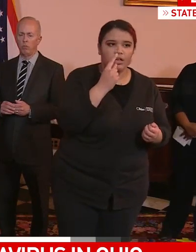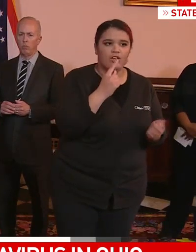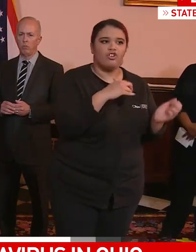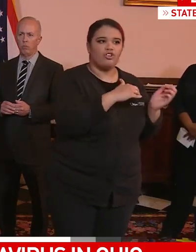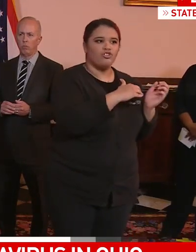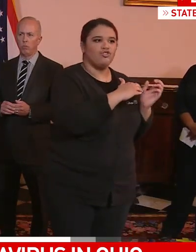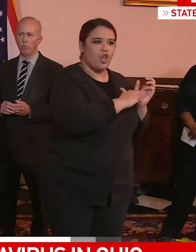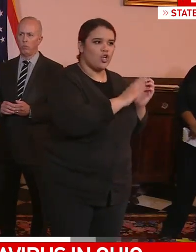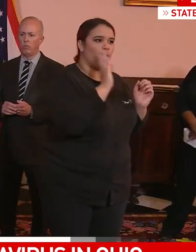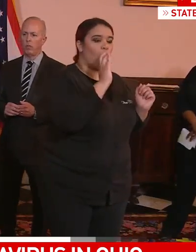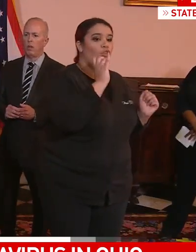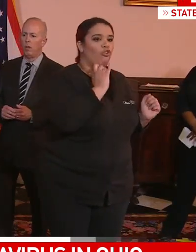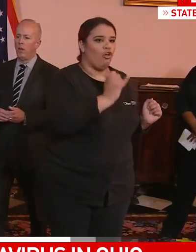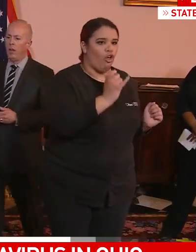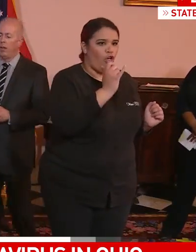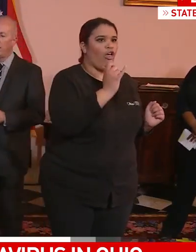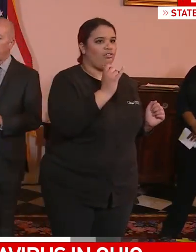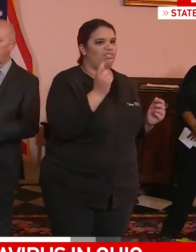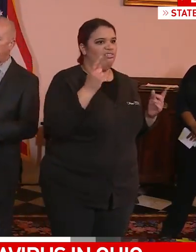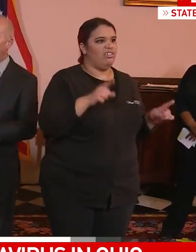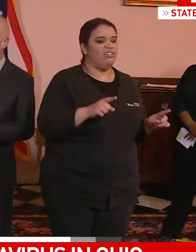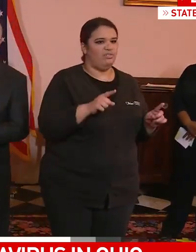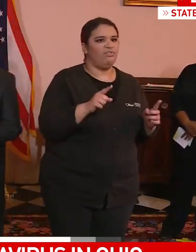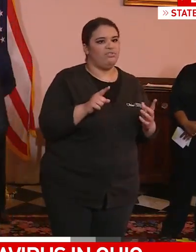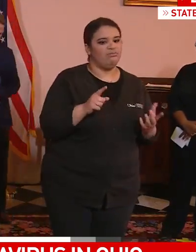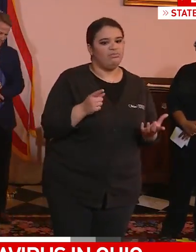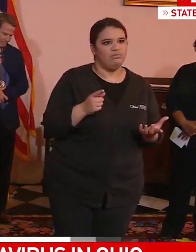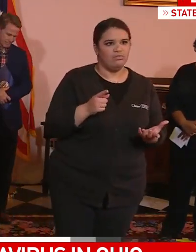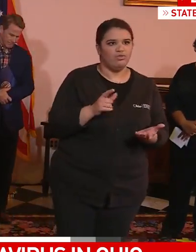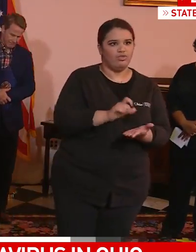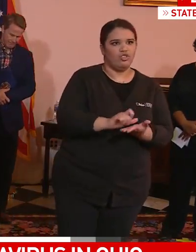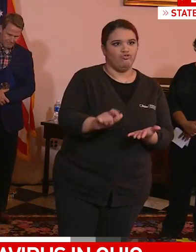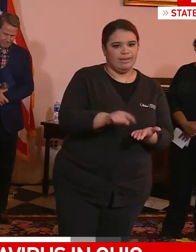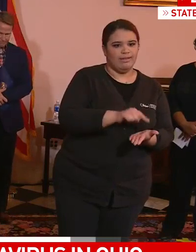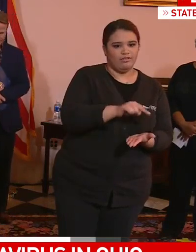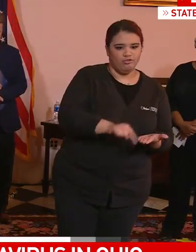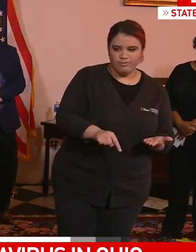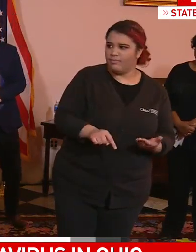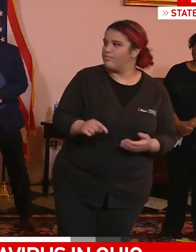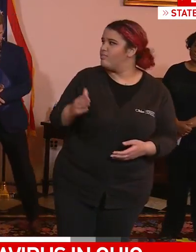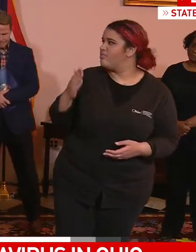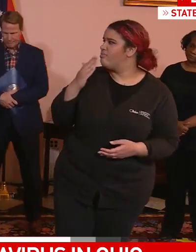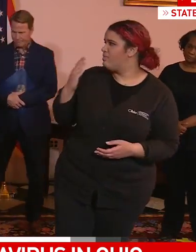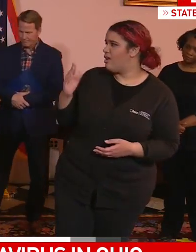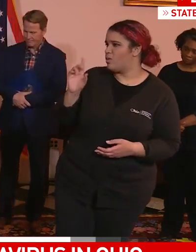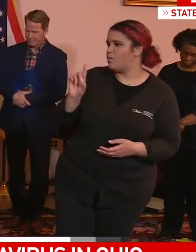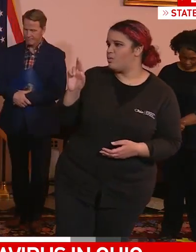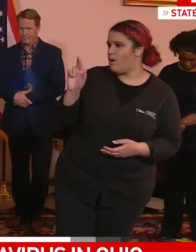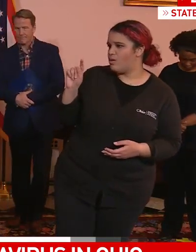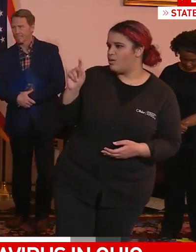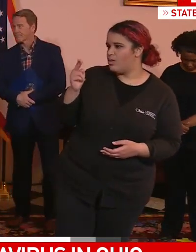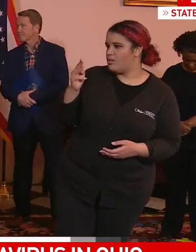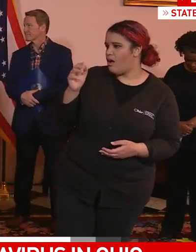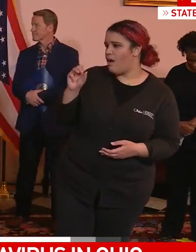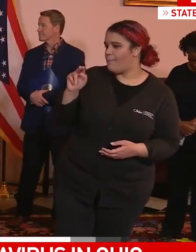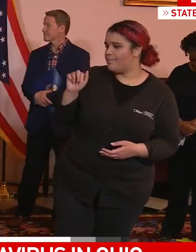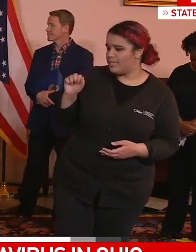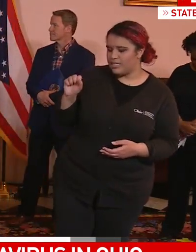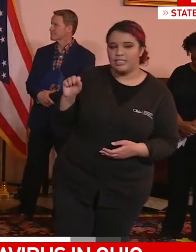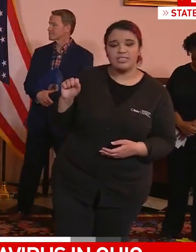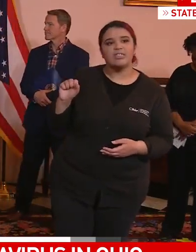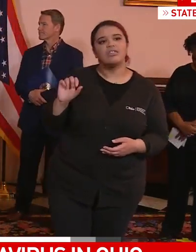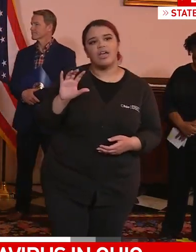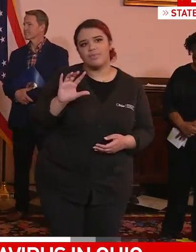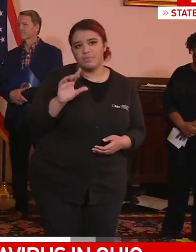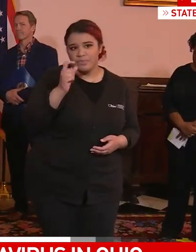know if your procedure's been canceled. Thank you. Yeah, thank you, Dr. Thomas. And just to elaborate on that a bit, we were after a couple